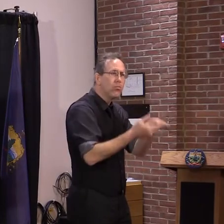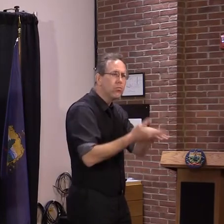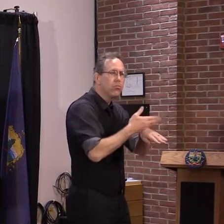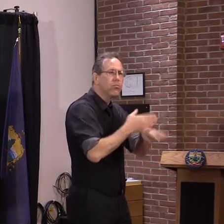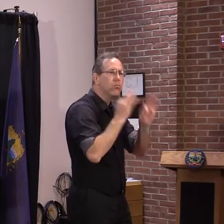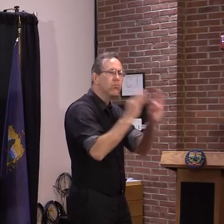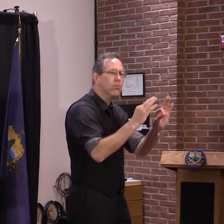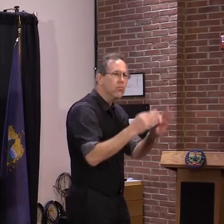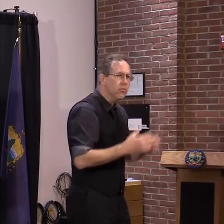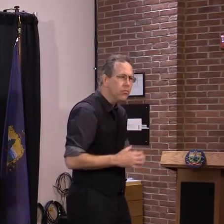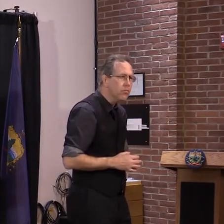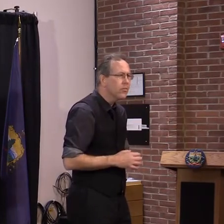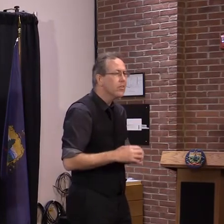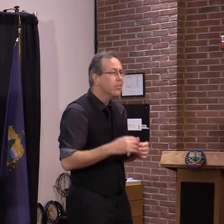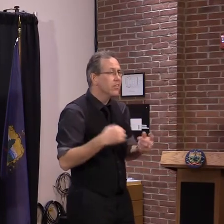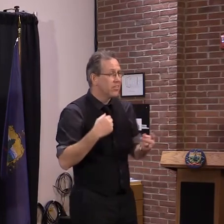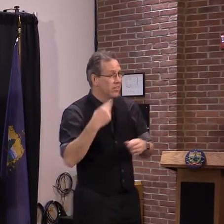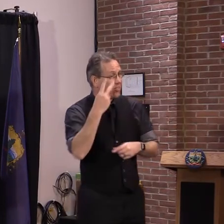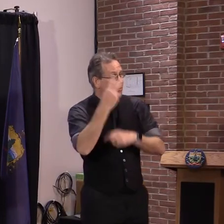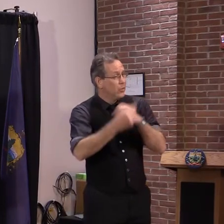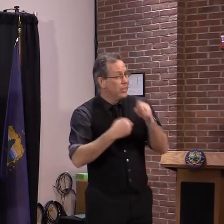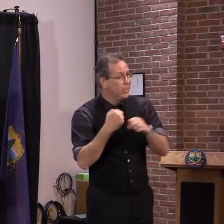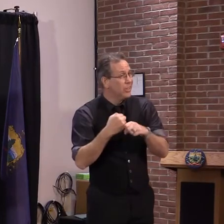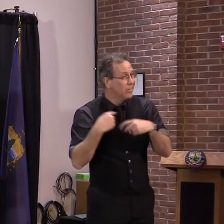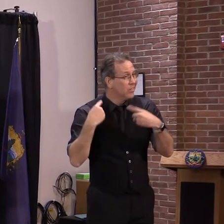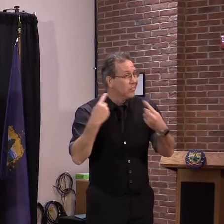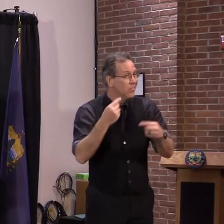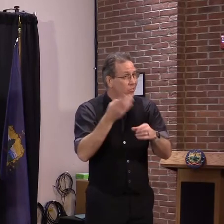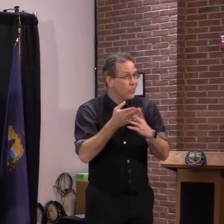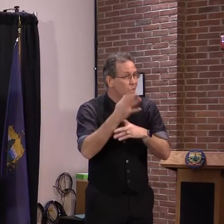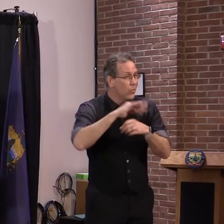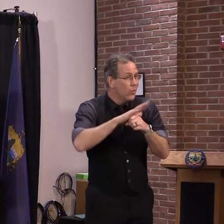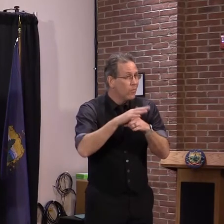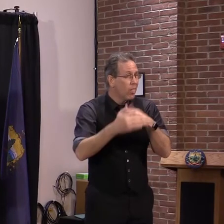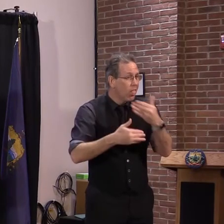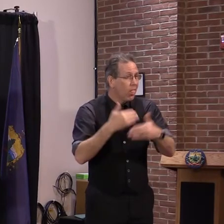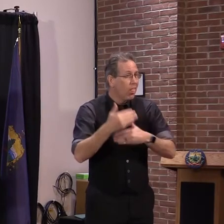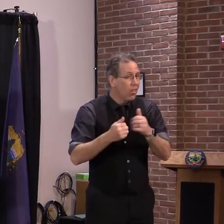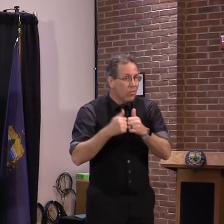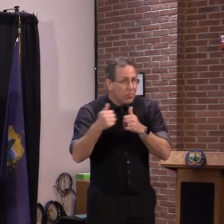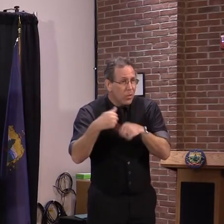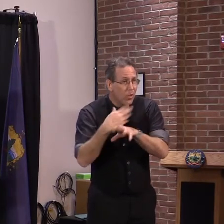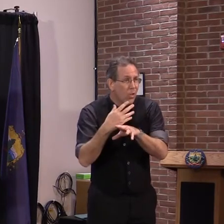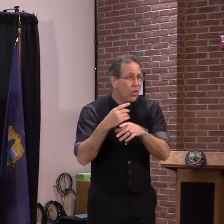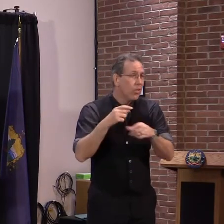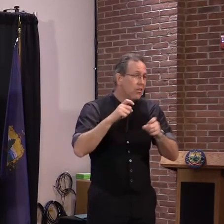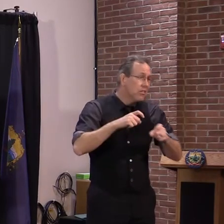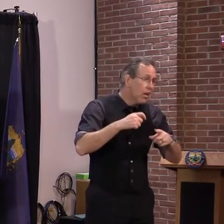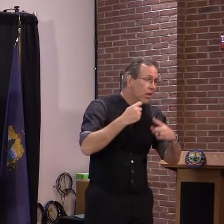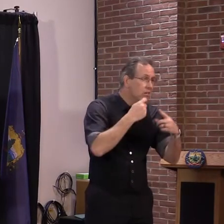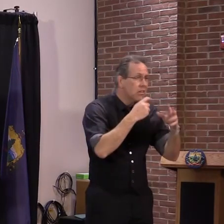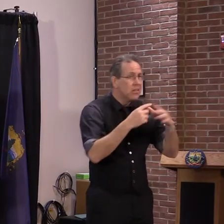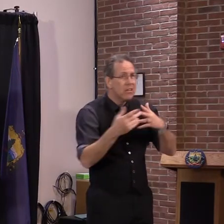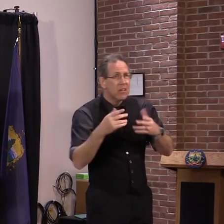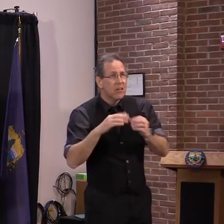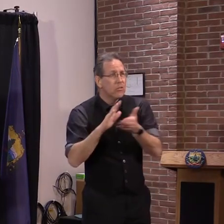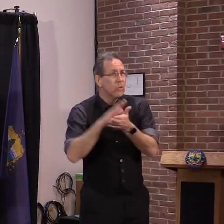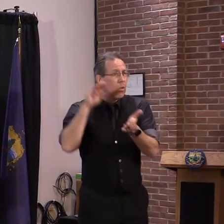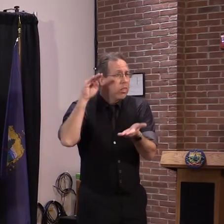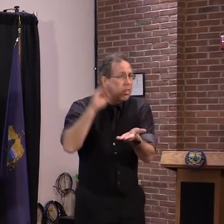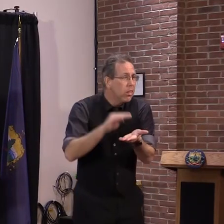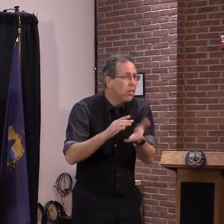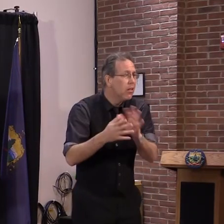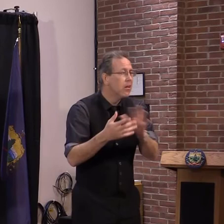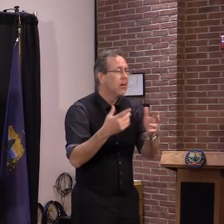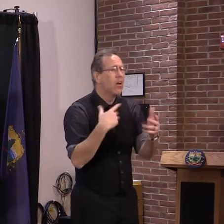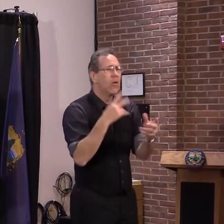in this two-year experience. I put staff there as well. And the risks from an educational perspective are building and growing. And this is where you